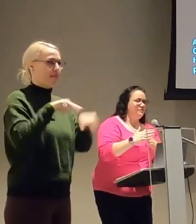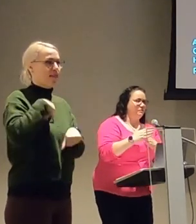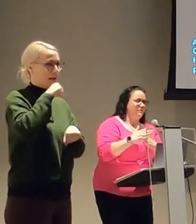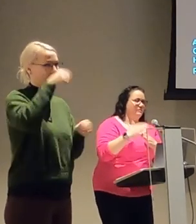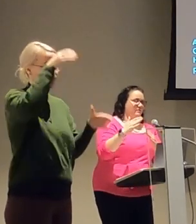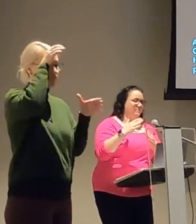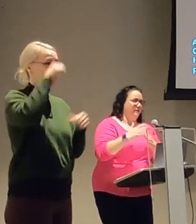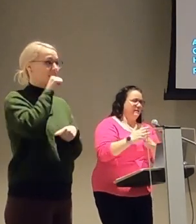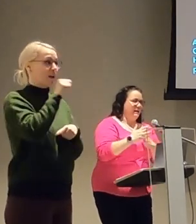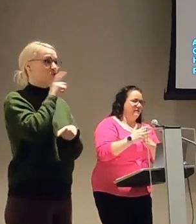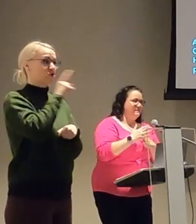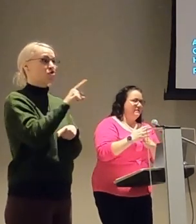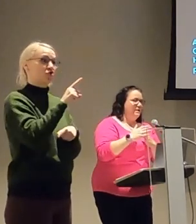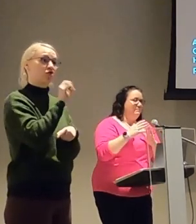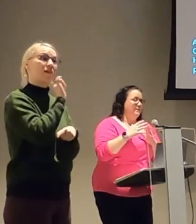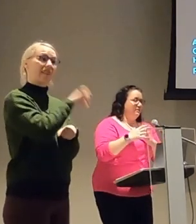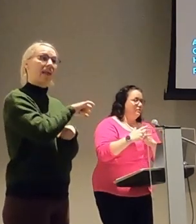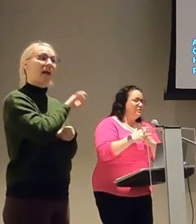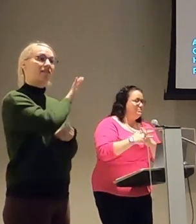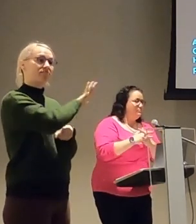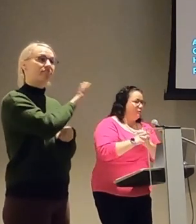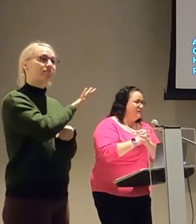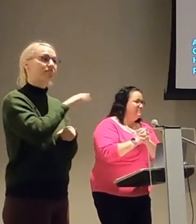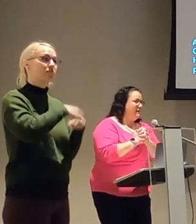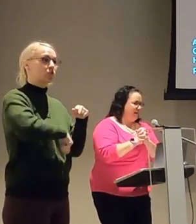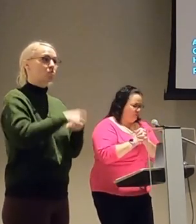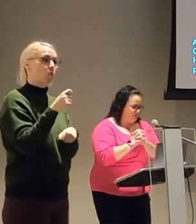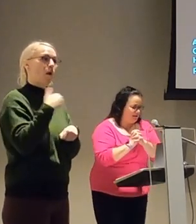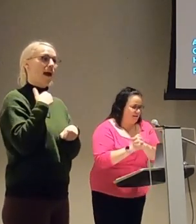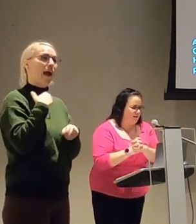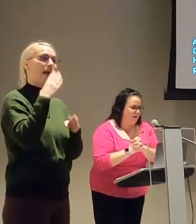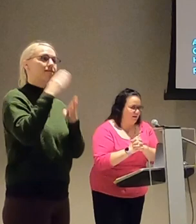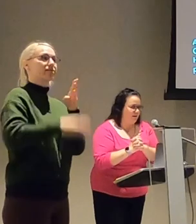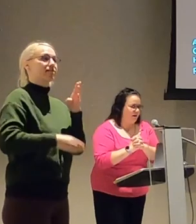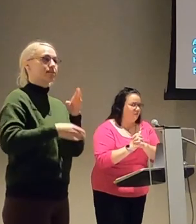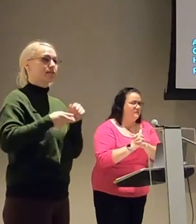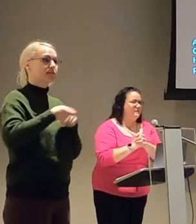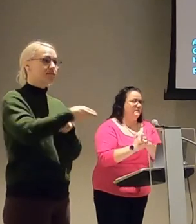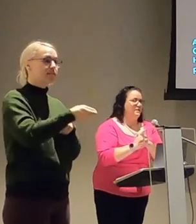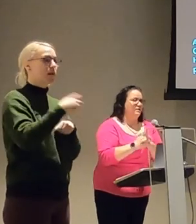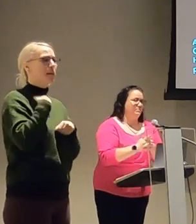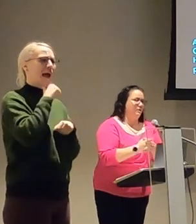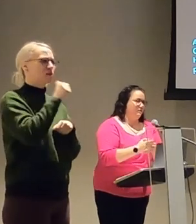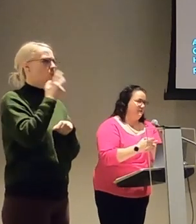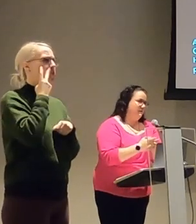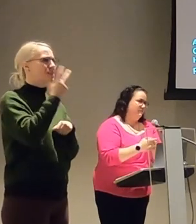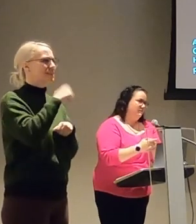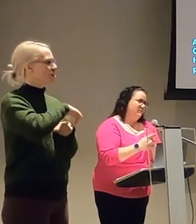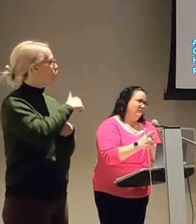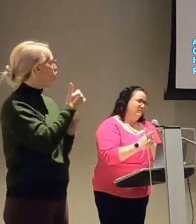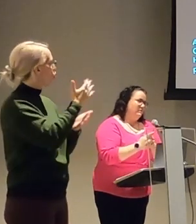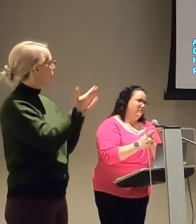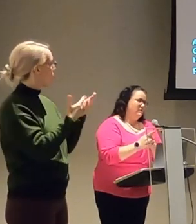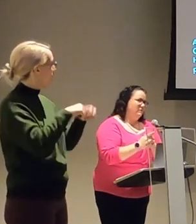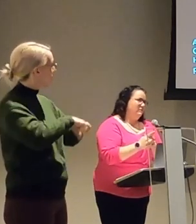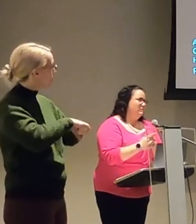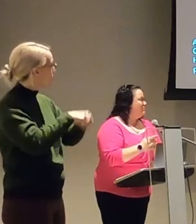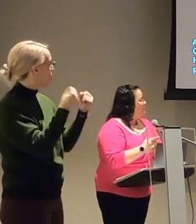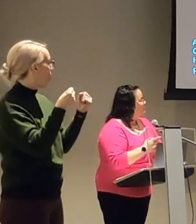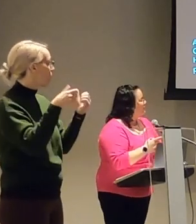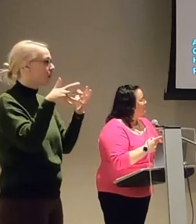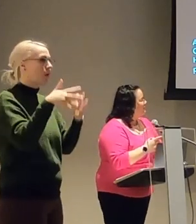type of sword with a blunt end, but it looks broken, but I don't see the other part of it. Yeah.